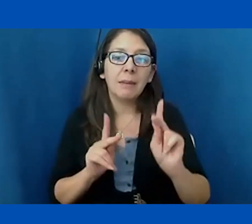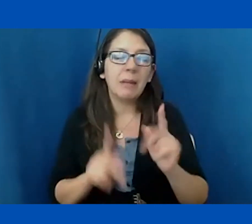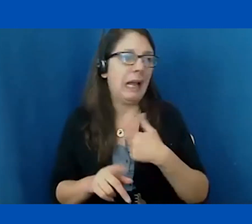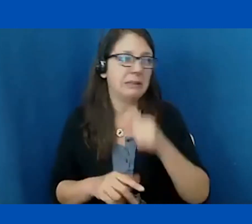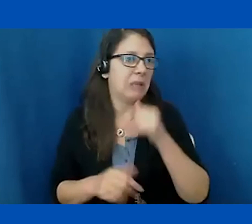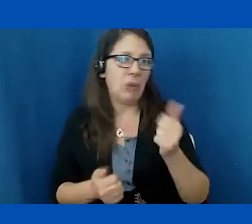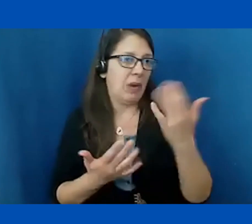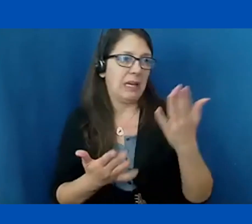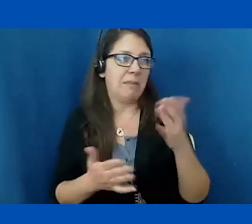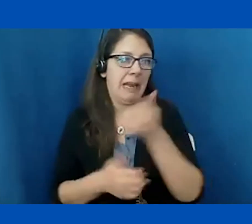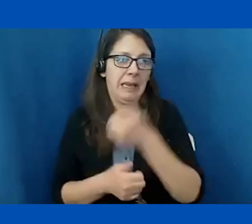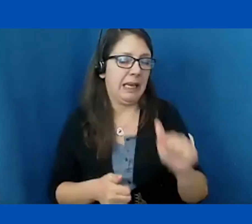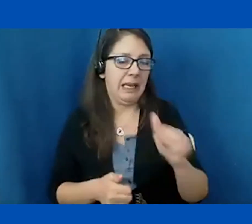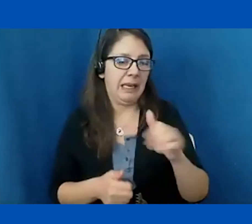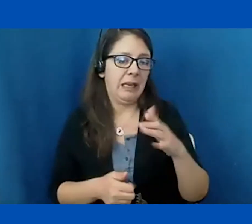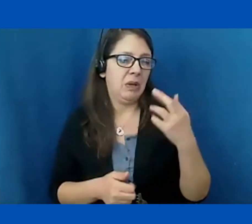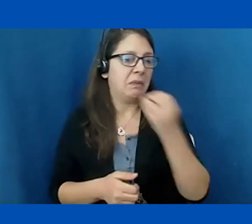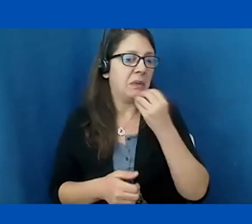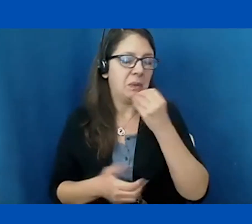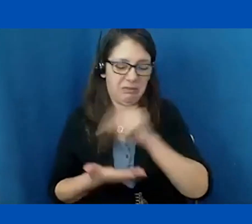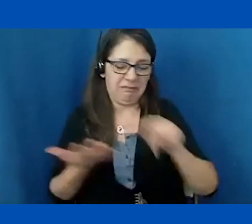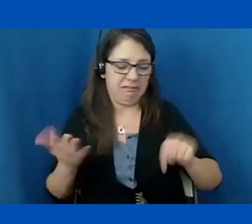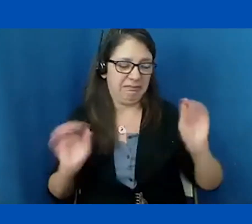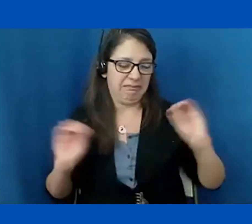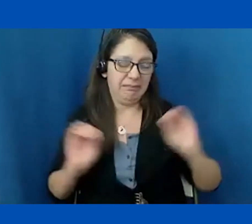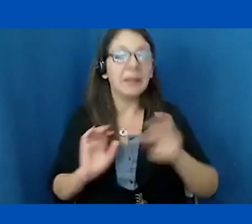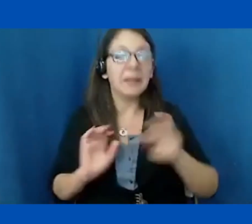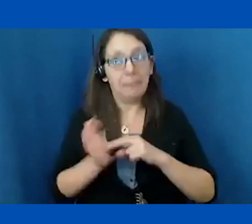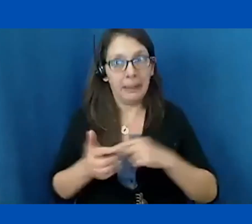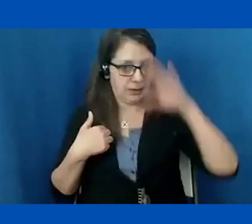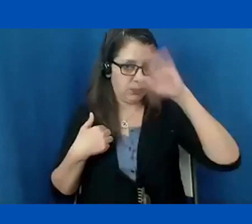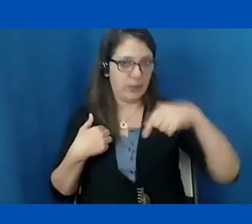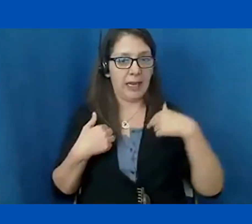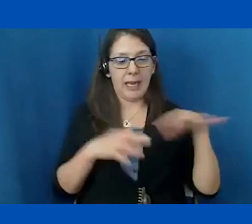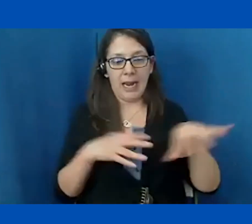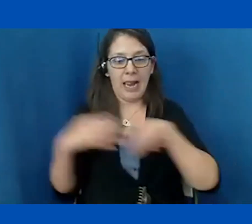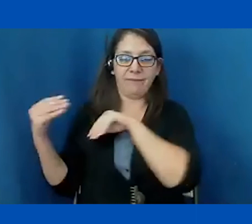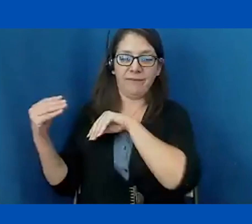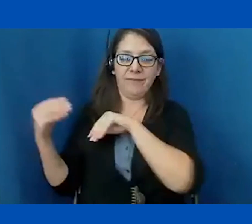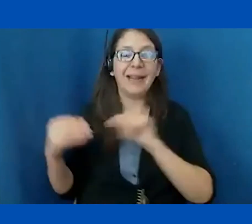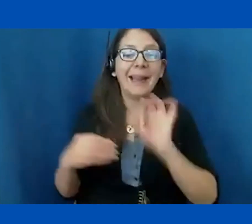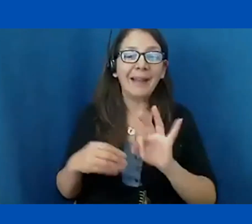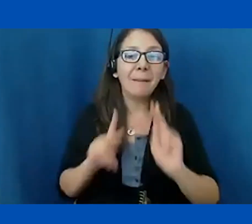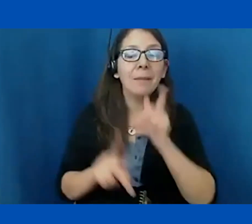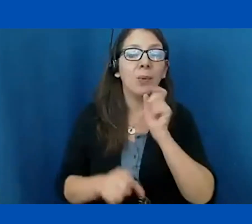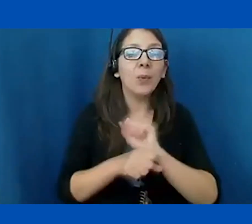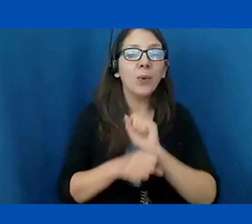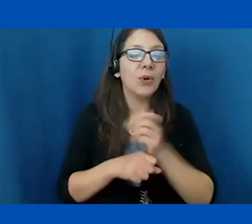that's typically my cue to leave that restaurant if the people working there don't like the food. Right,